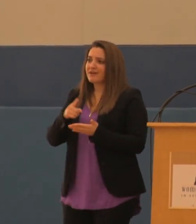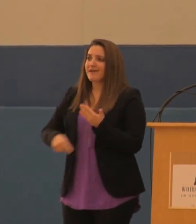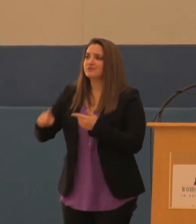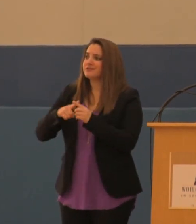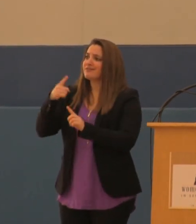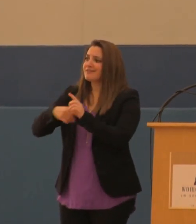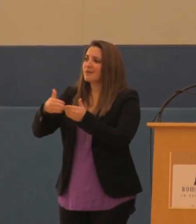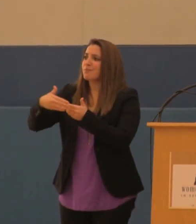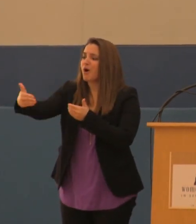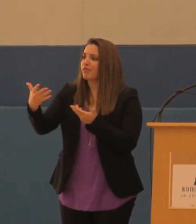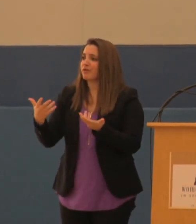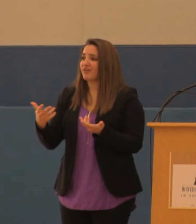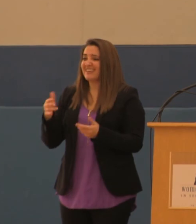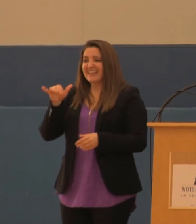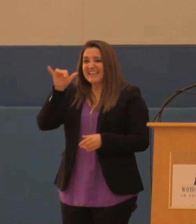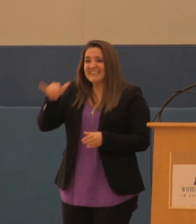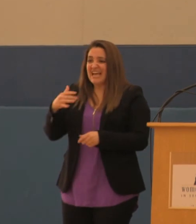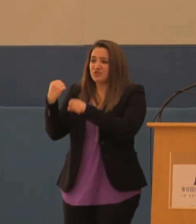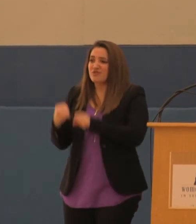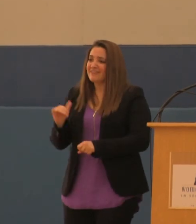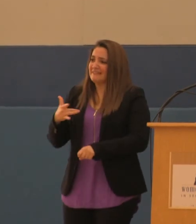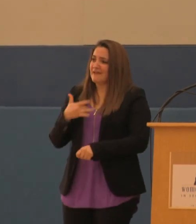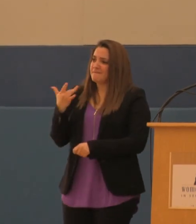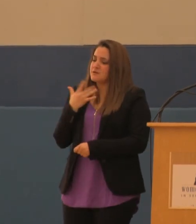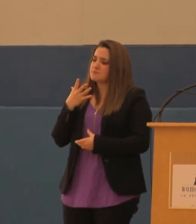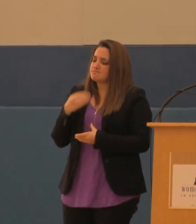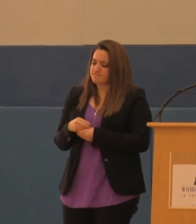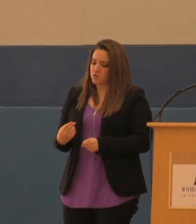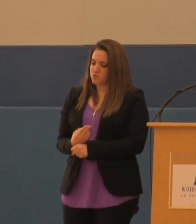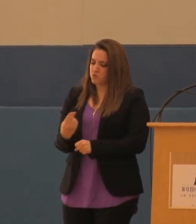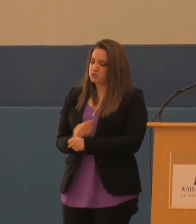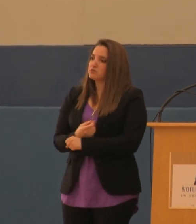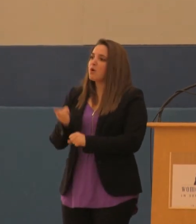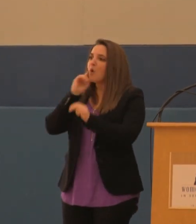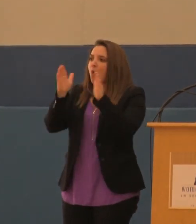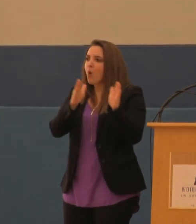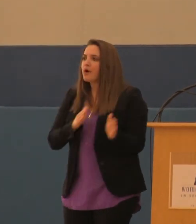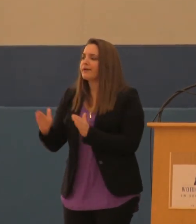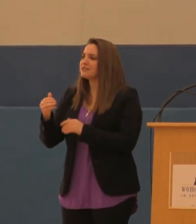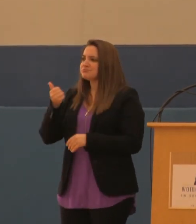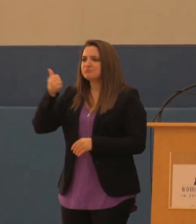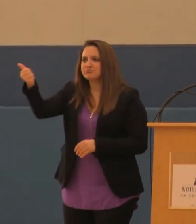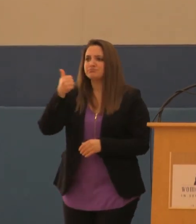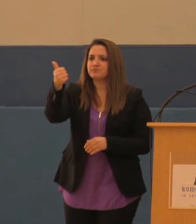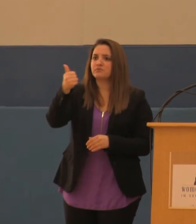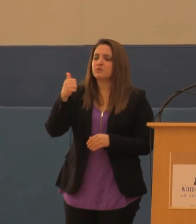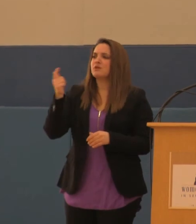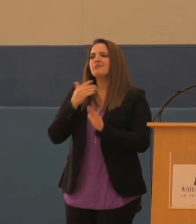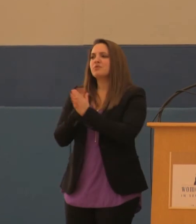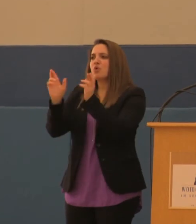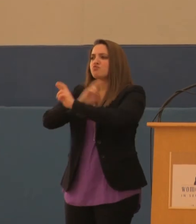next month, tap into this strength. Organize, mobilize, be ready to participate